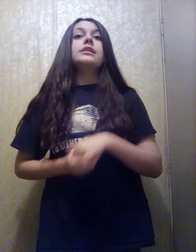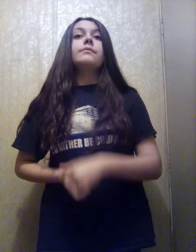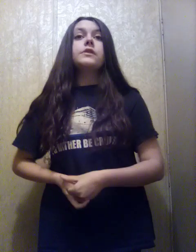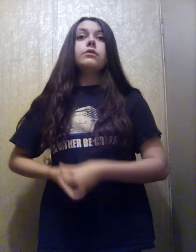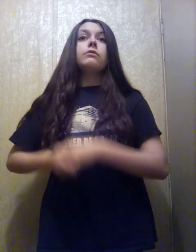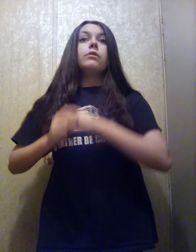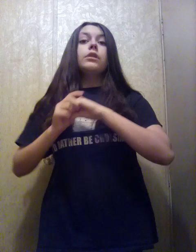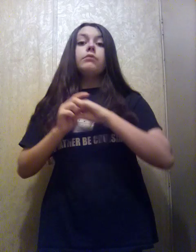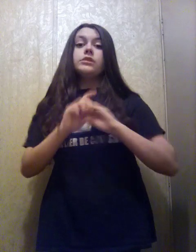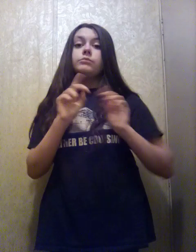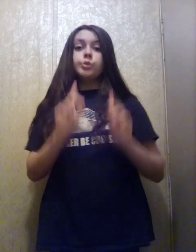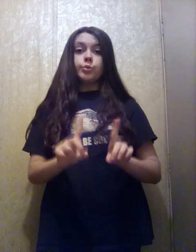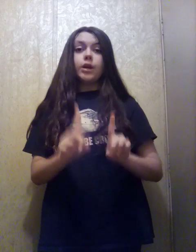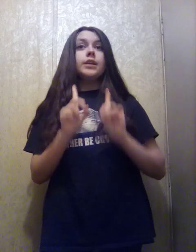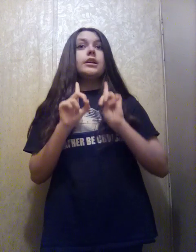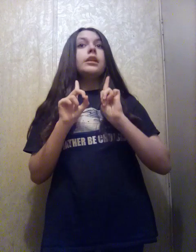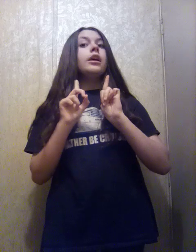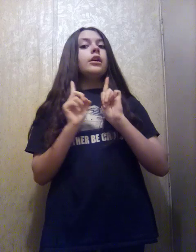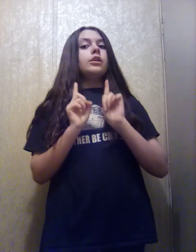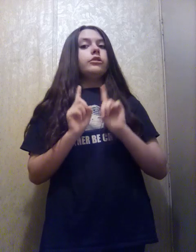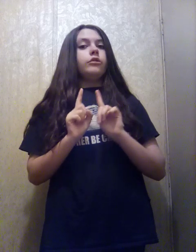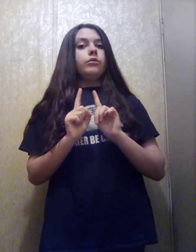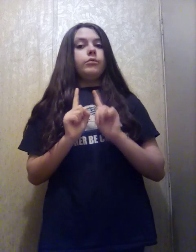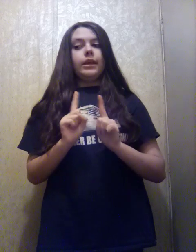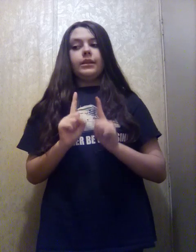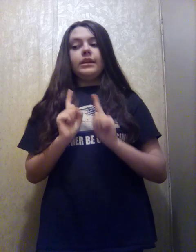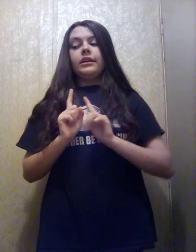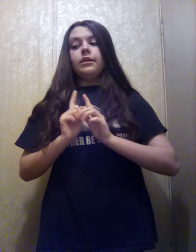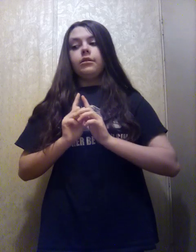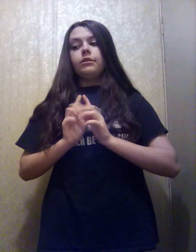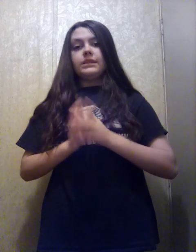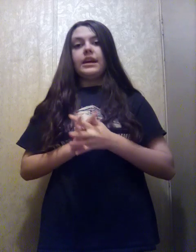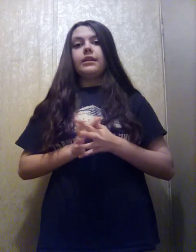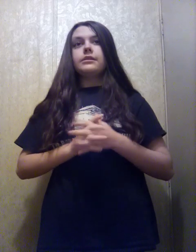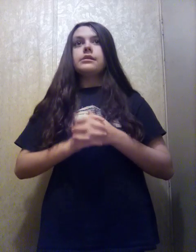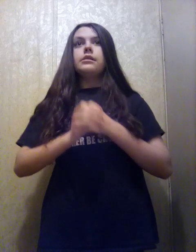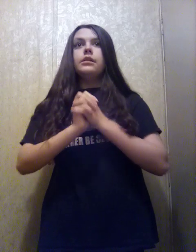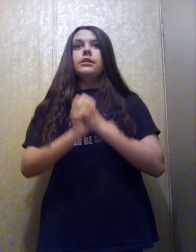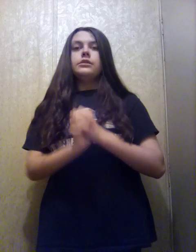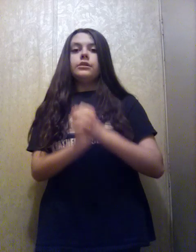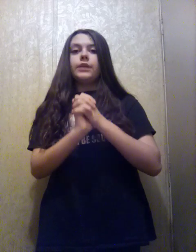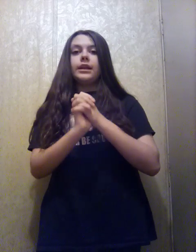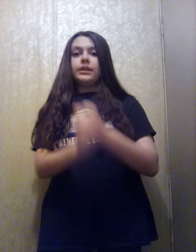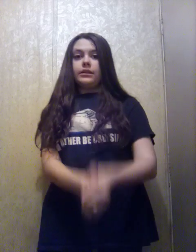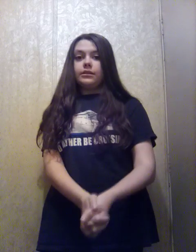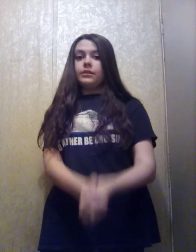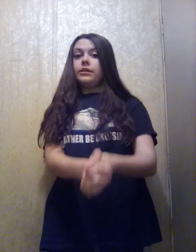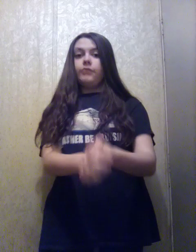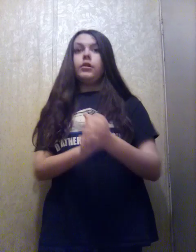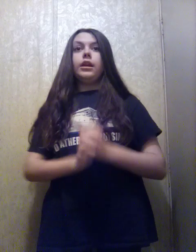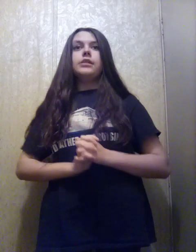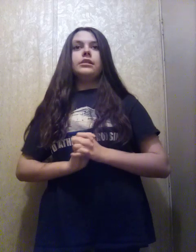I'm screen recording, which I'm trying to get the tags so that I can give credit to